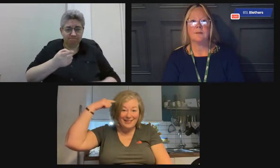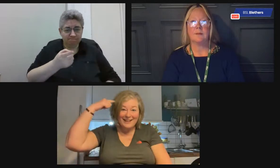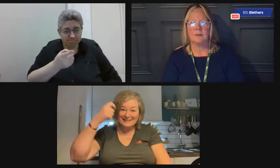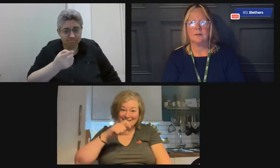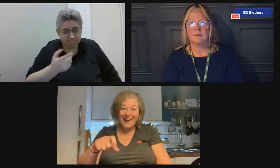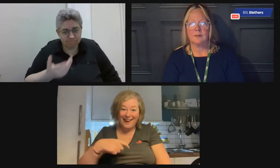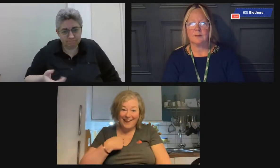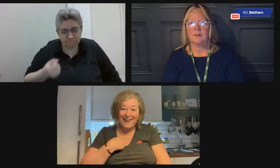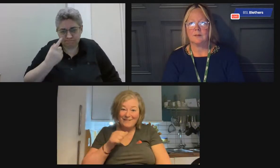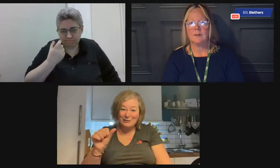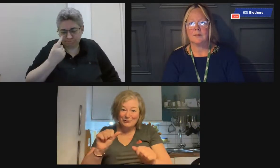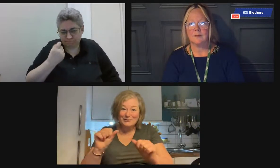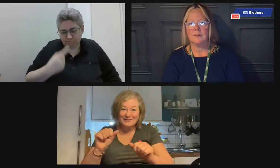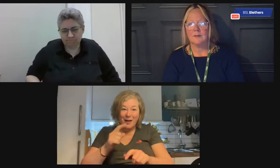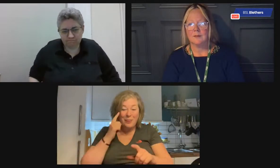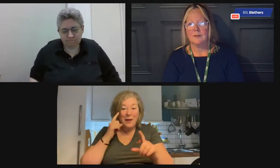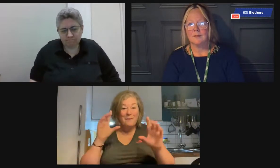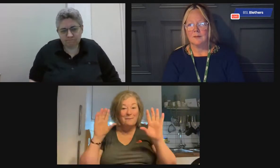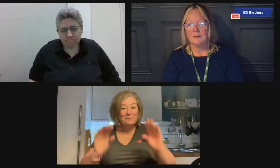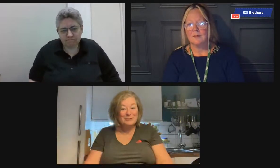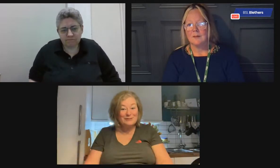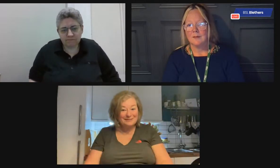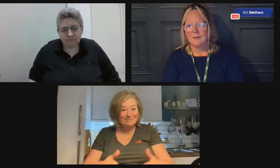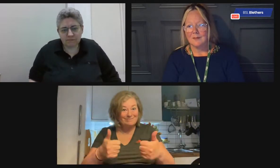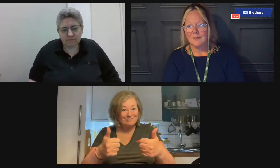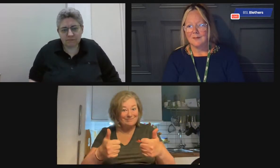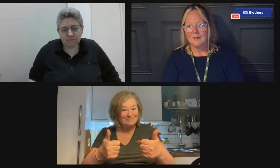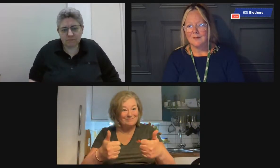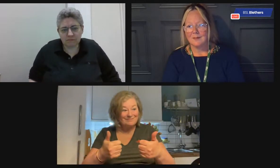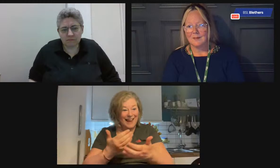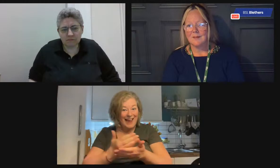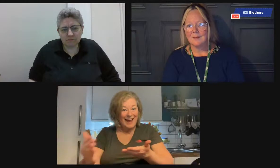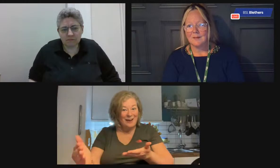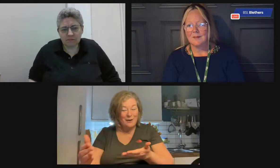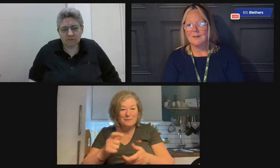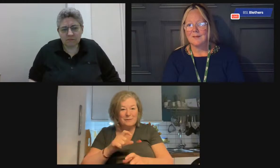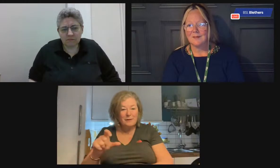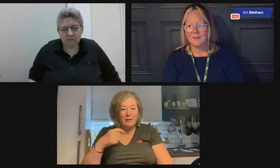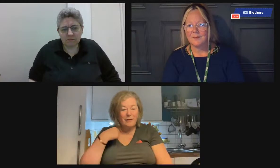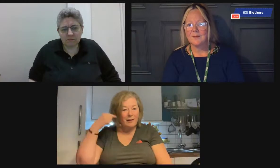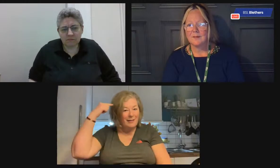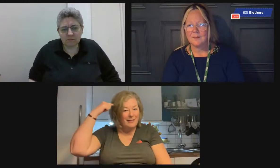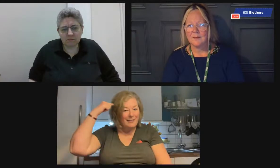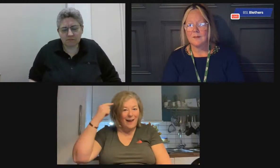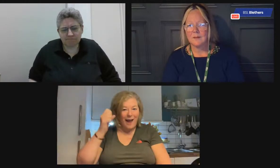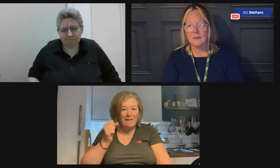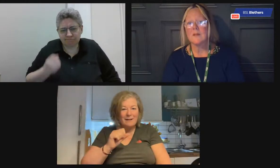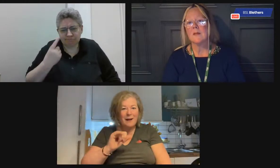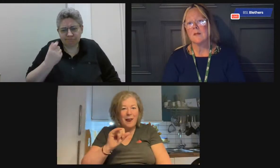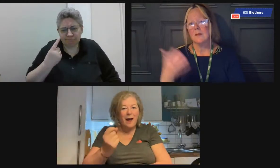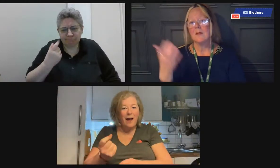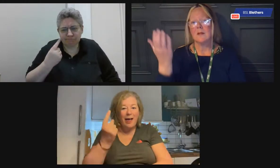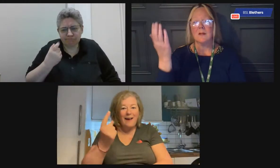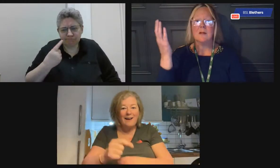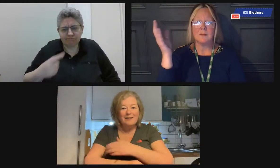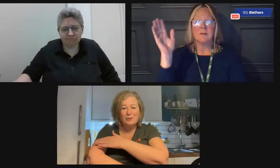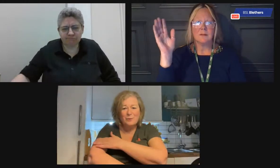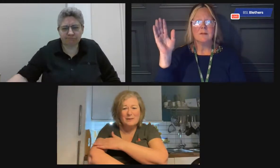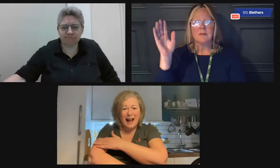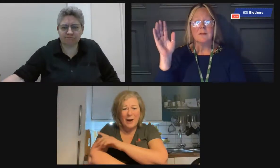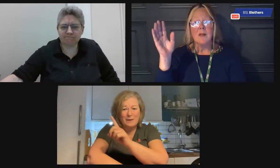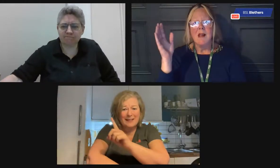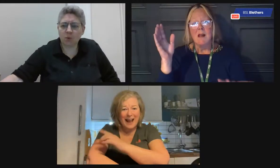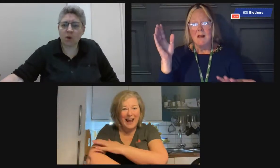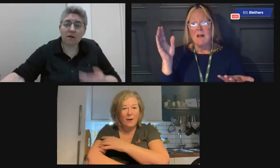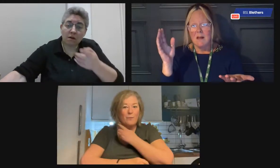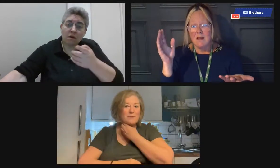that are quite silent, that don't really I have mean, symptoms. I still have a trauma in my head, even although I've been told I'm in